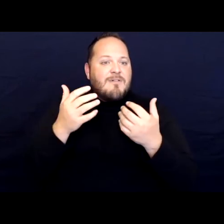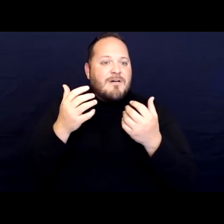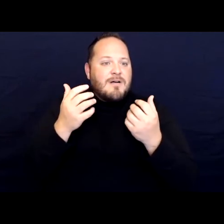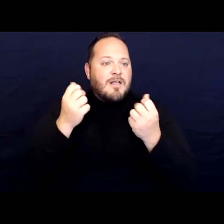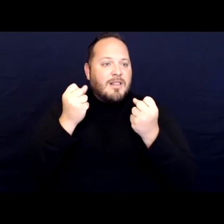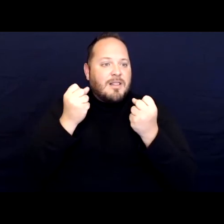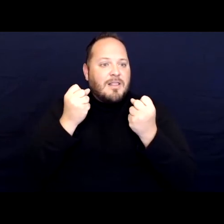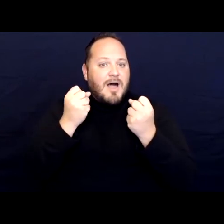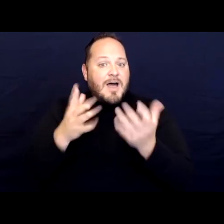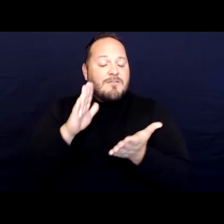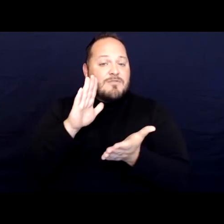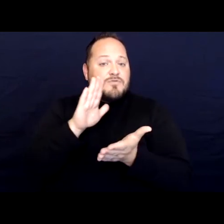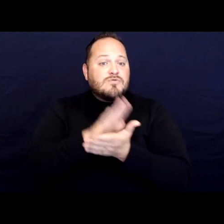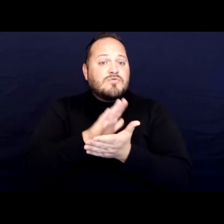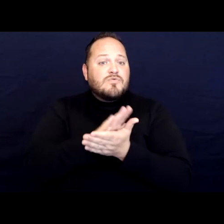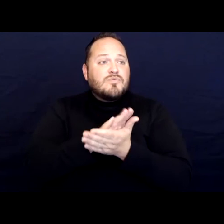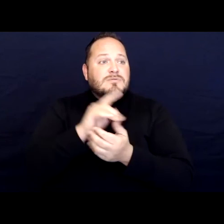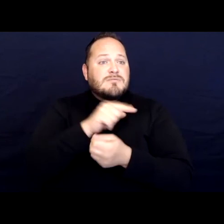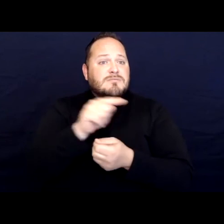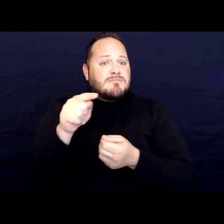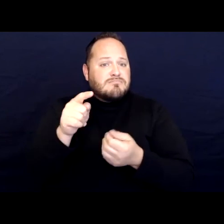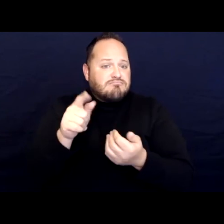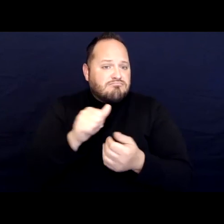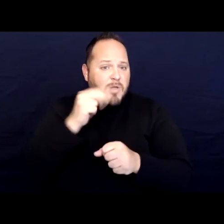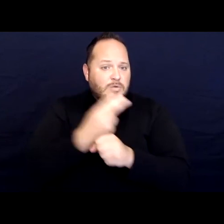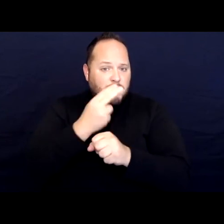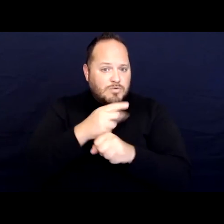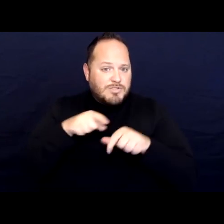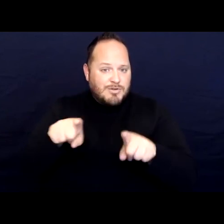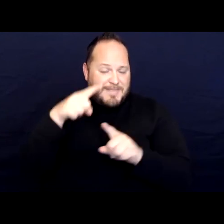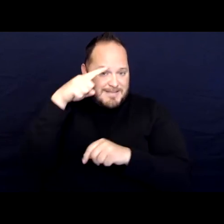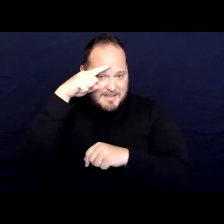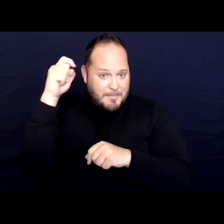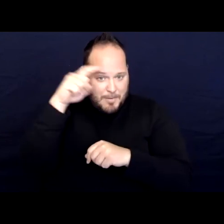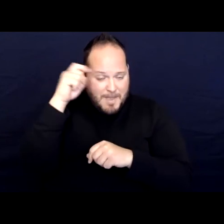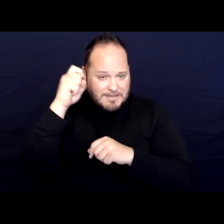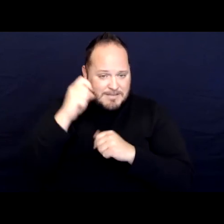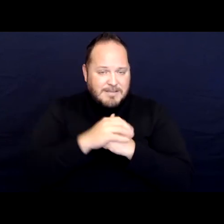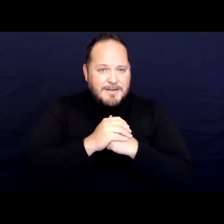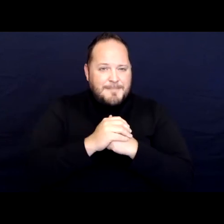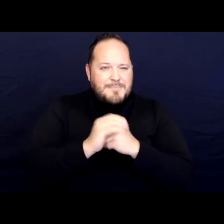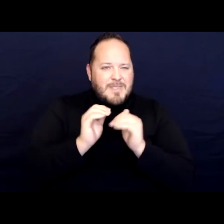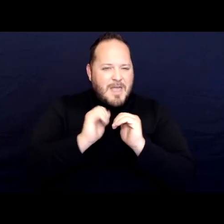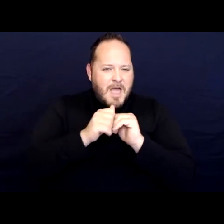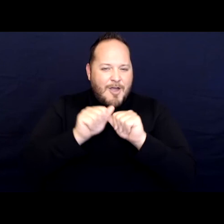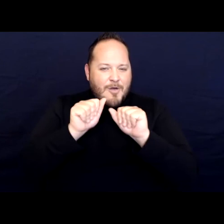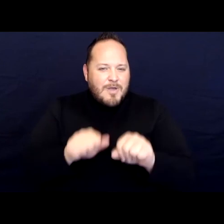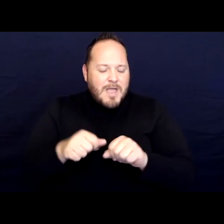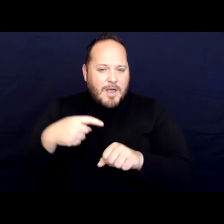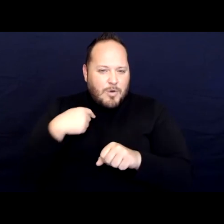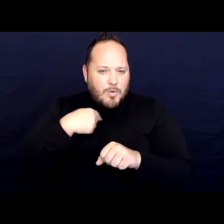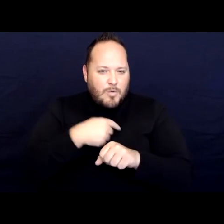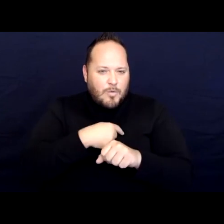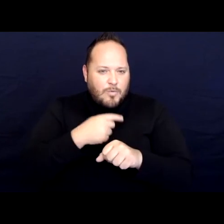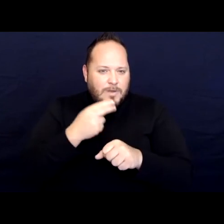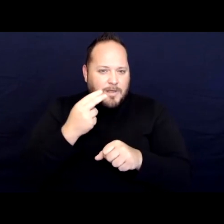sites unused during those summer months. And how can we leverage